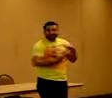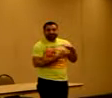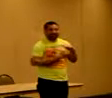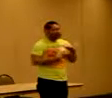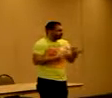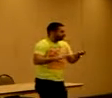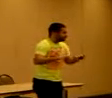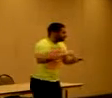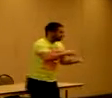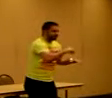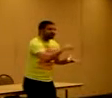in